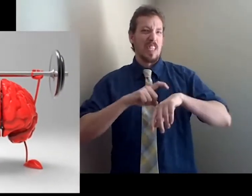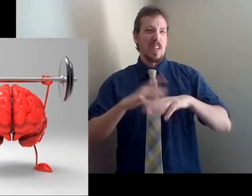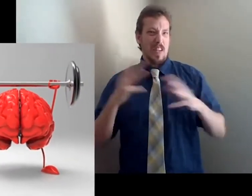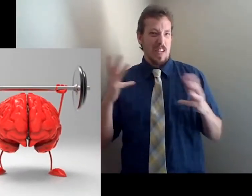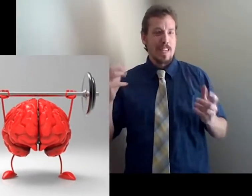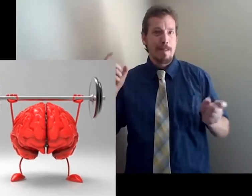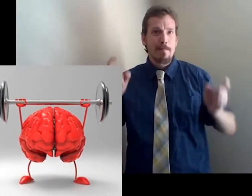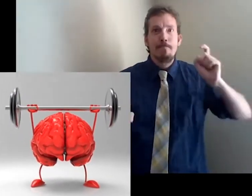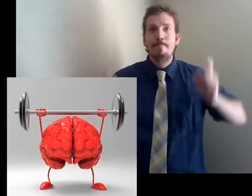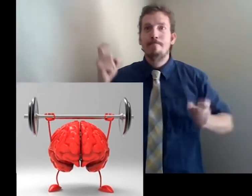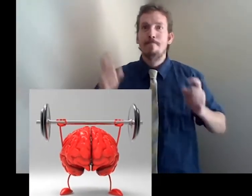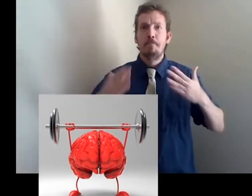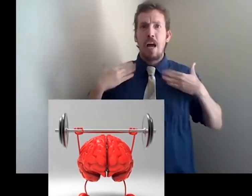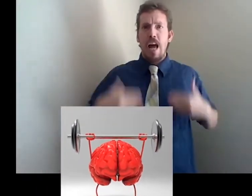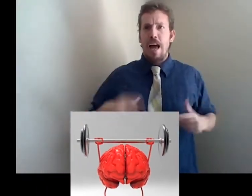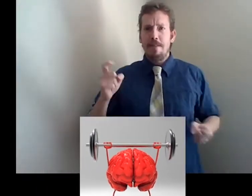hot,